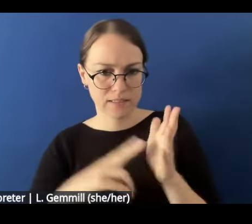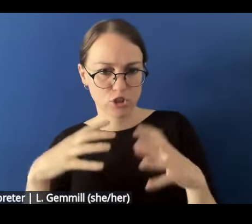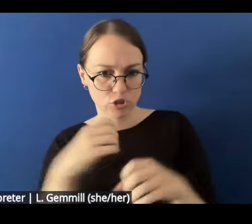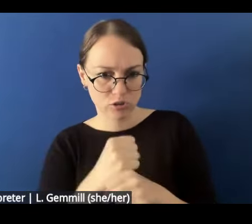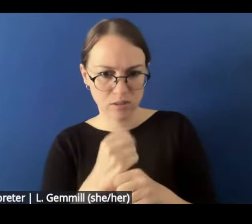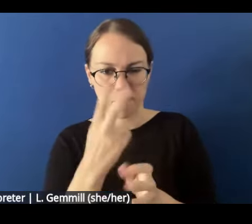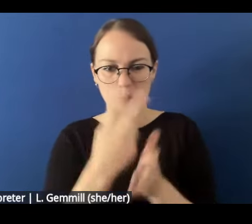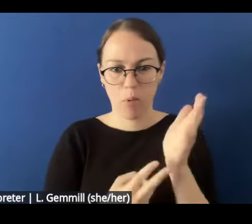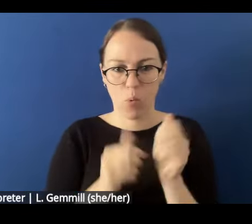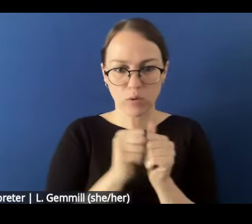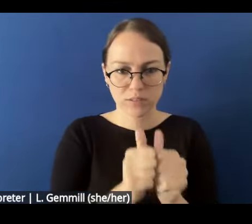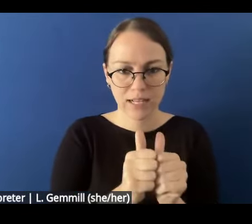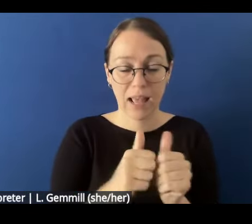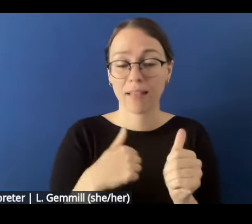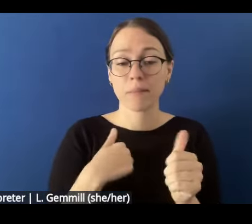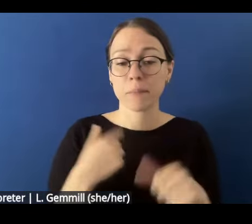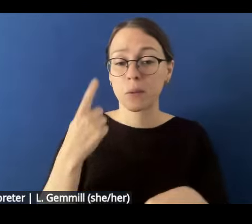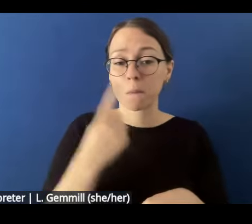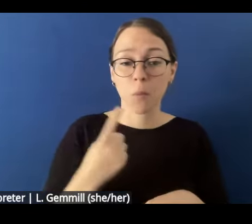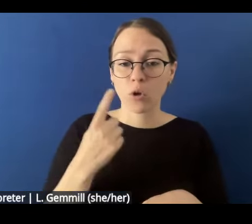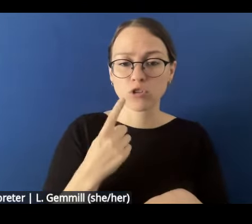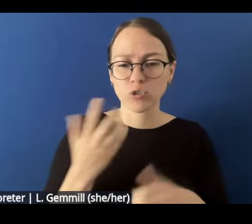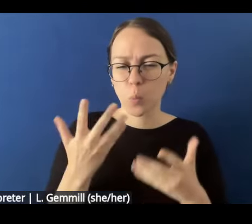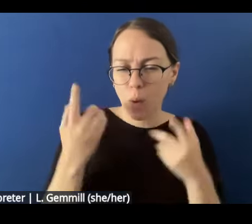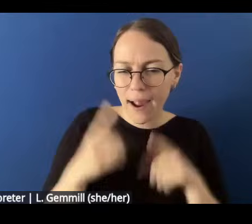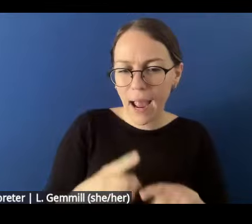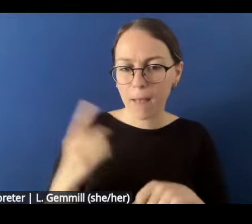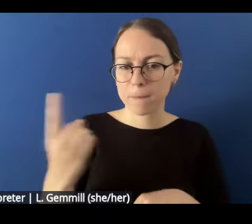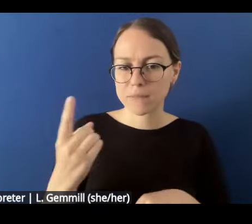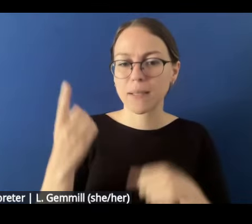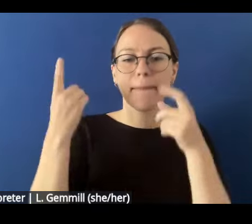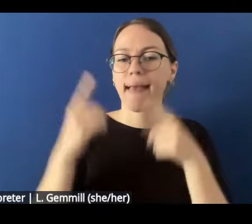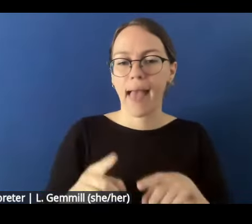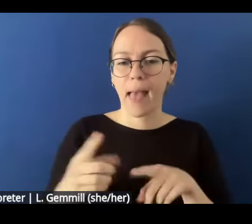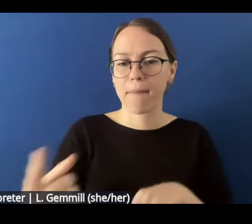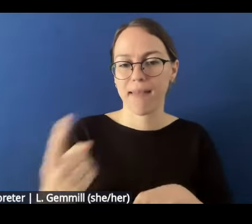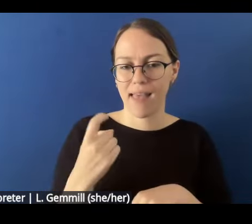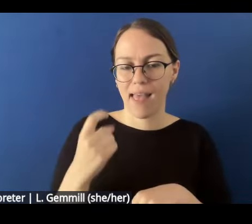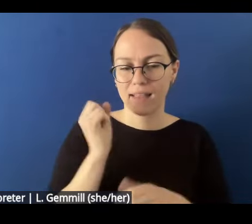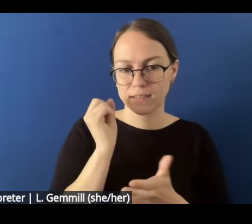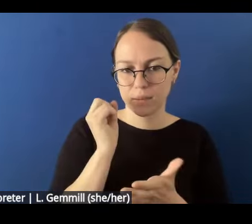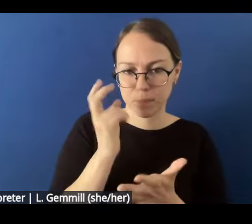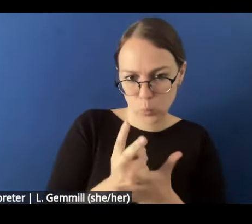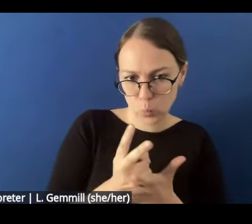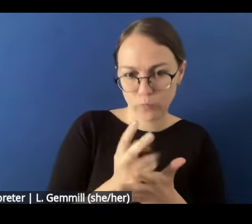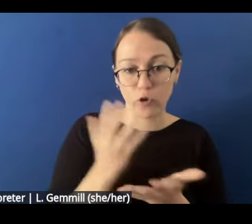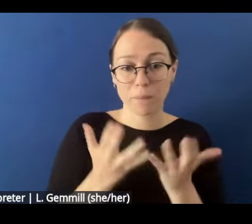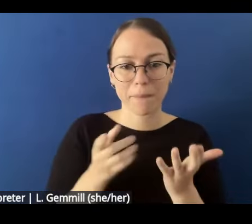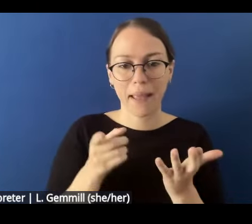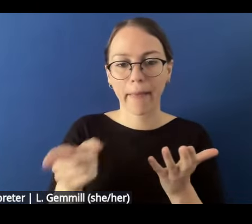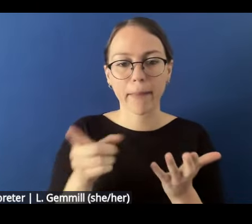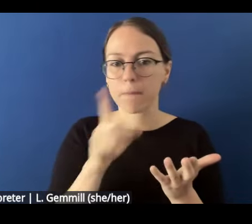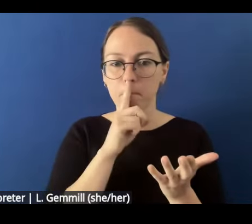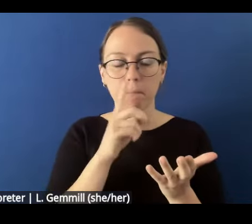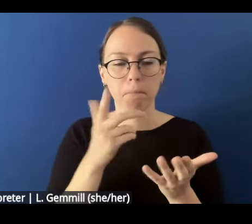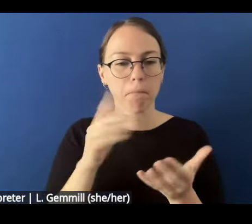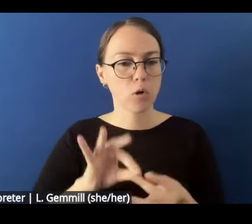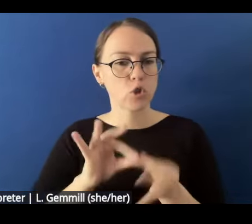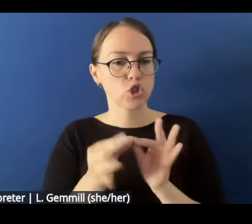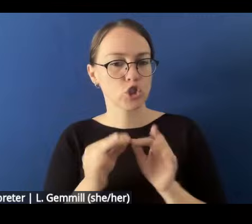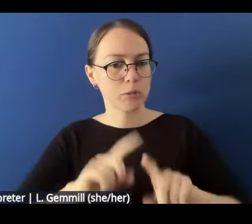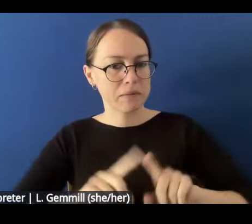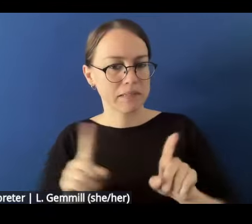what happens if somebody who's asking for approval does not interpret it the same way. Where does that get us, I